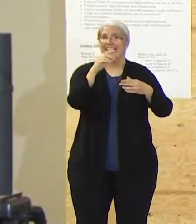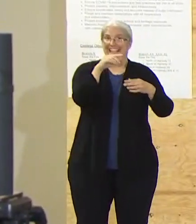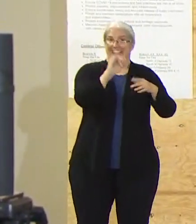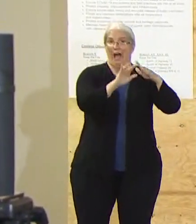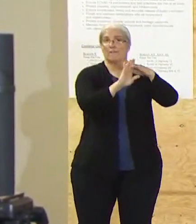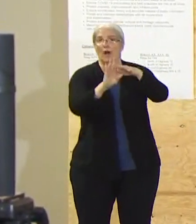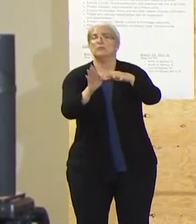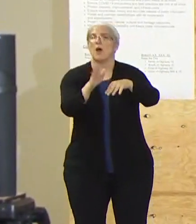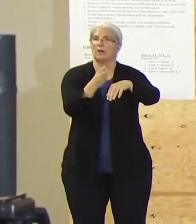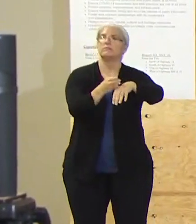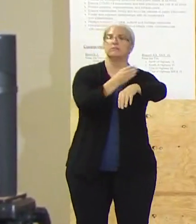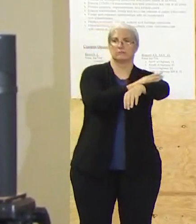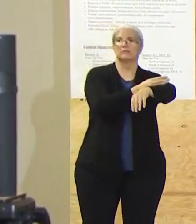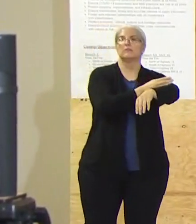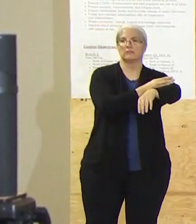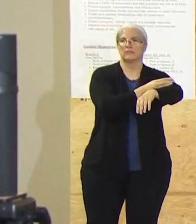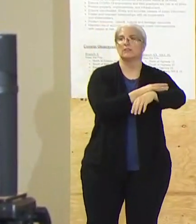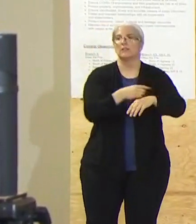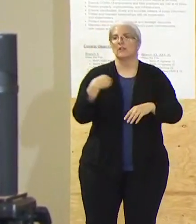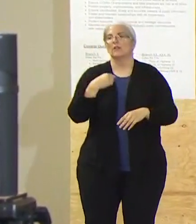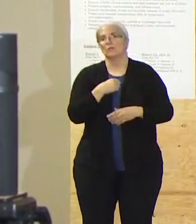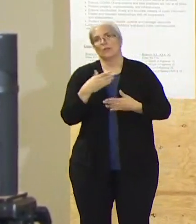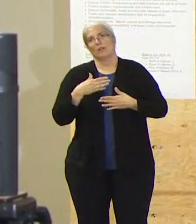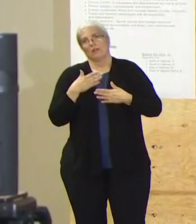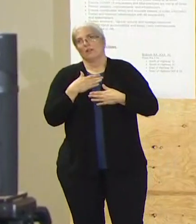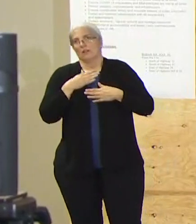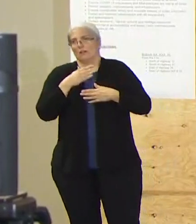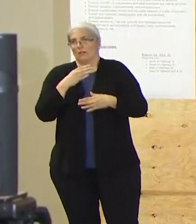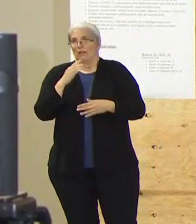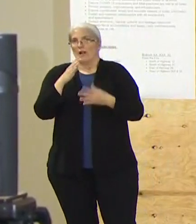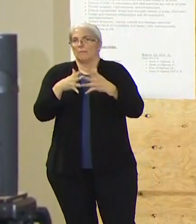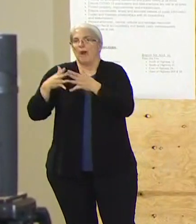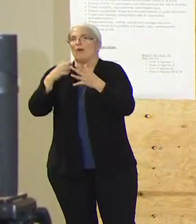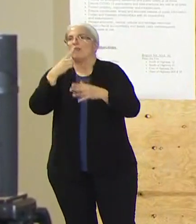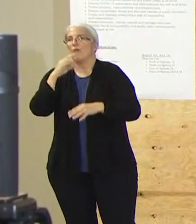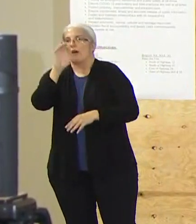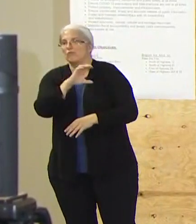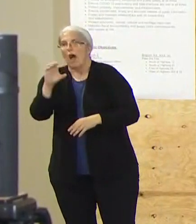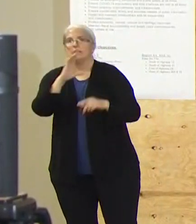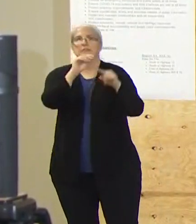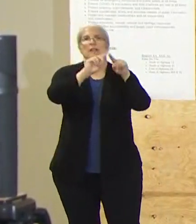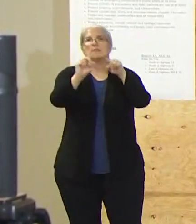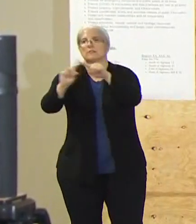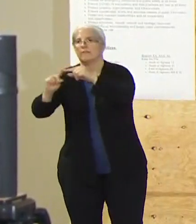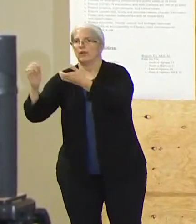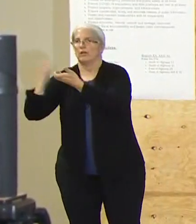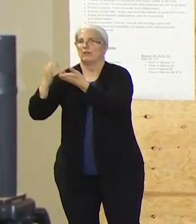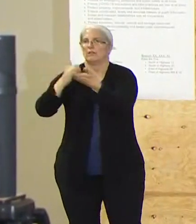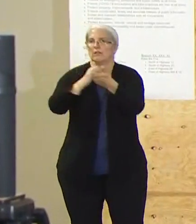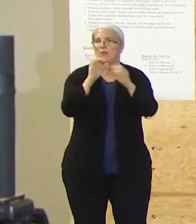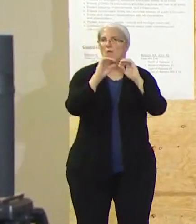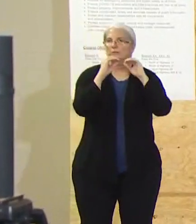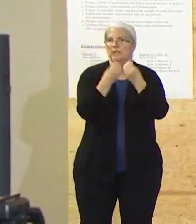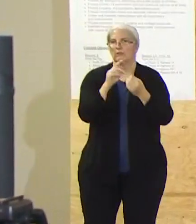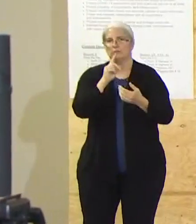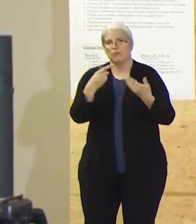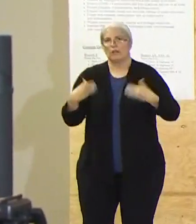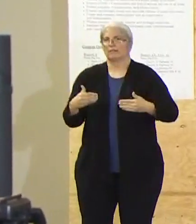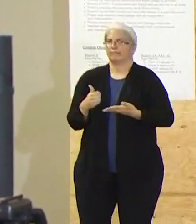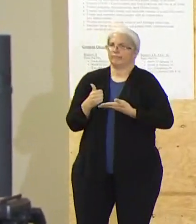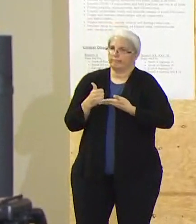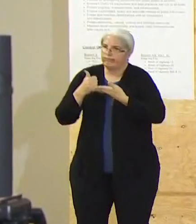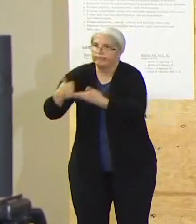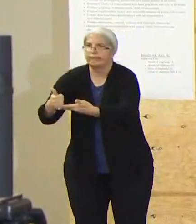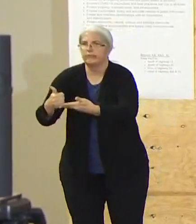extraordinary work the Red Cross and others have done to quite literally overnight get up these